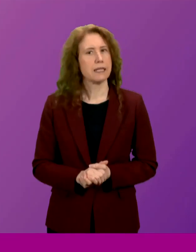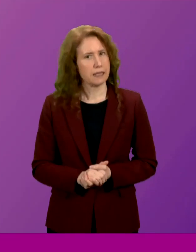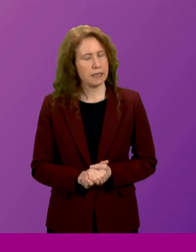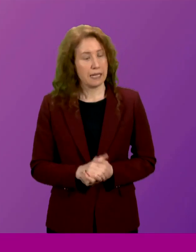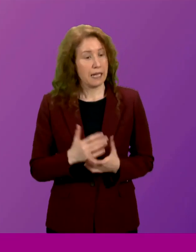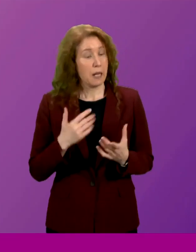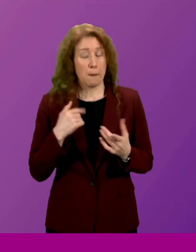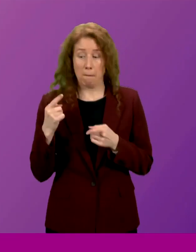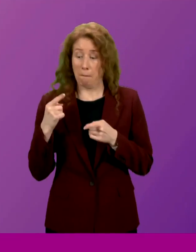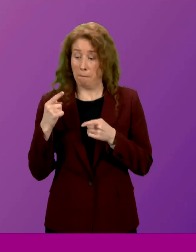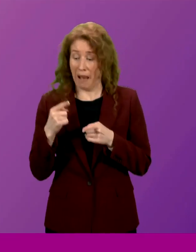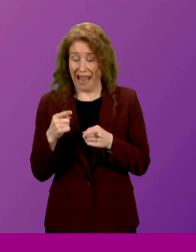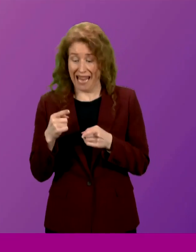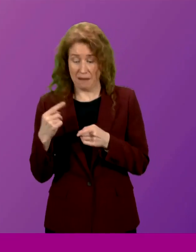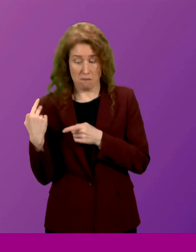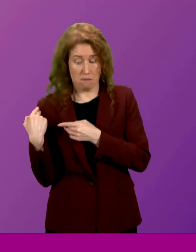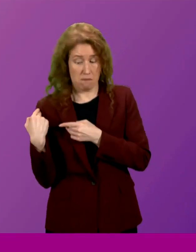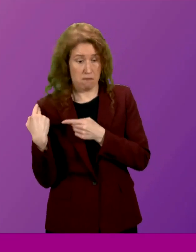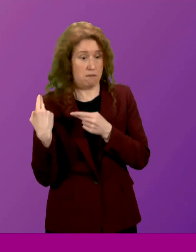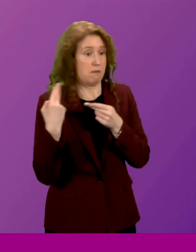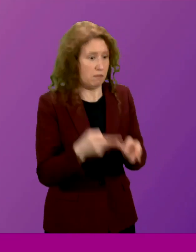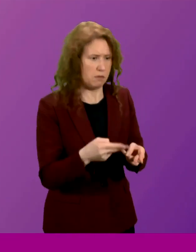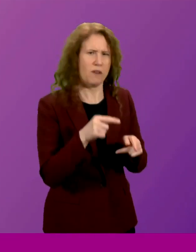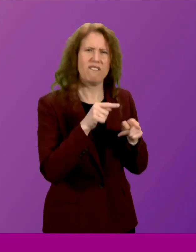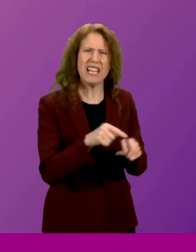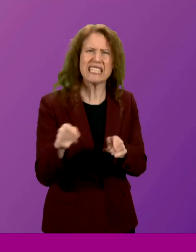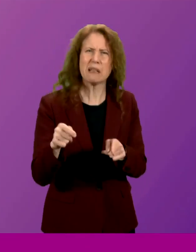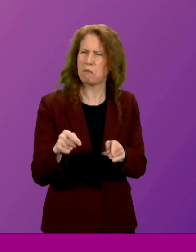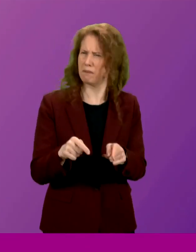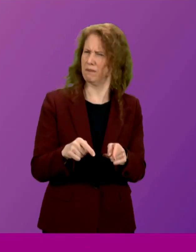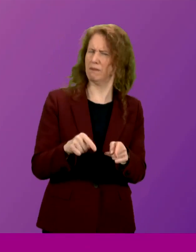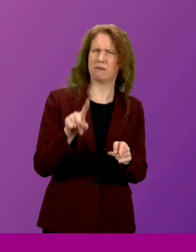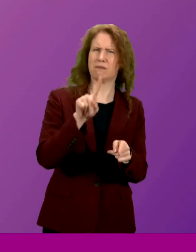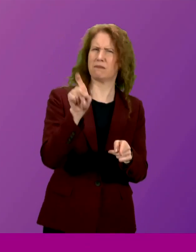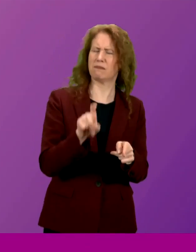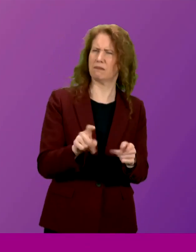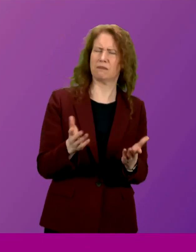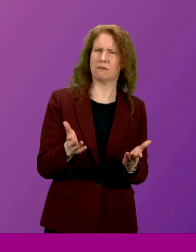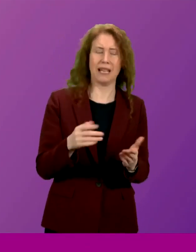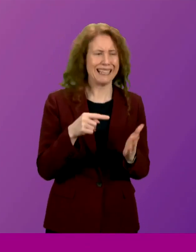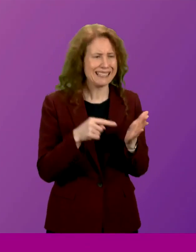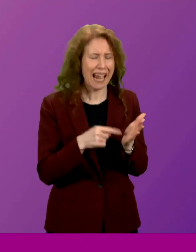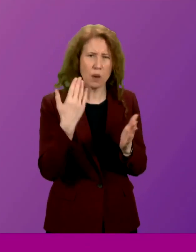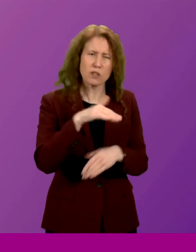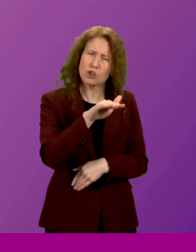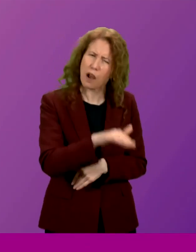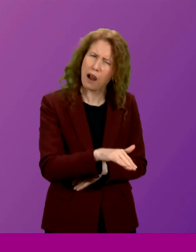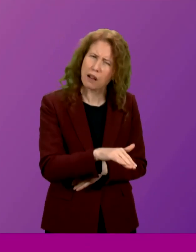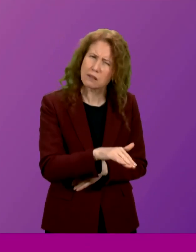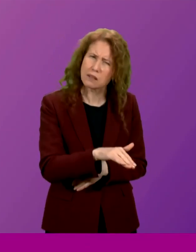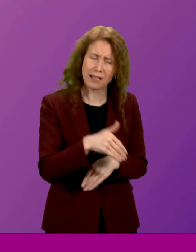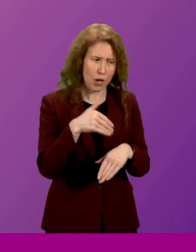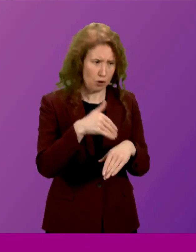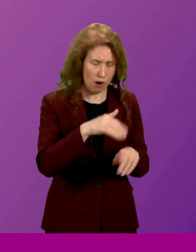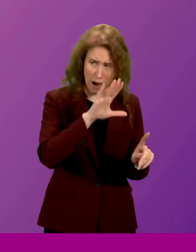shift the blame onto victims for how and when these are reported is highly questionable. Taylor was a child. These crimes were